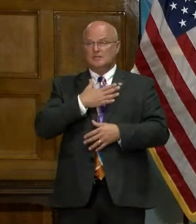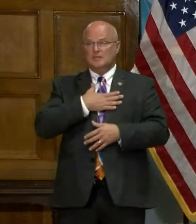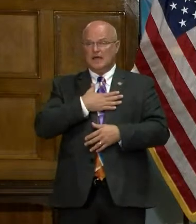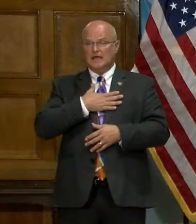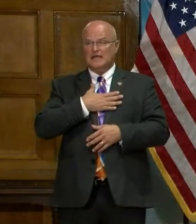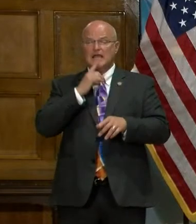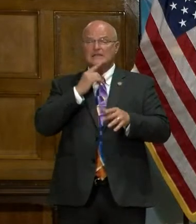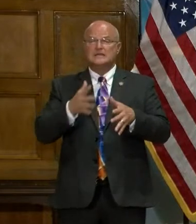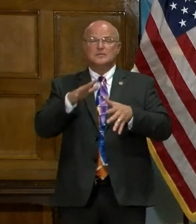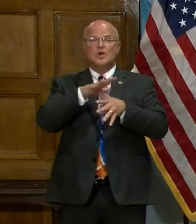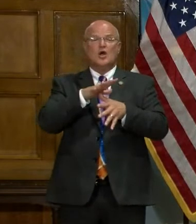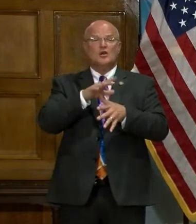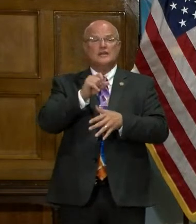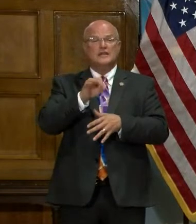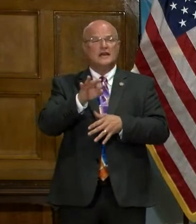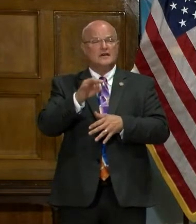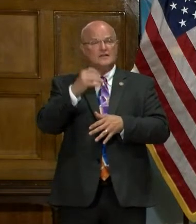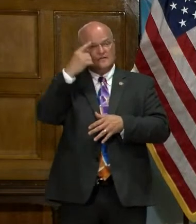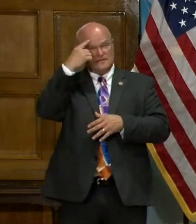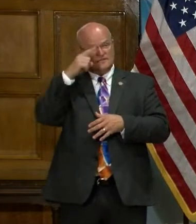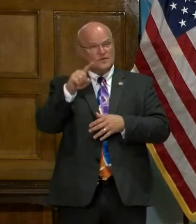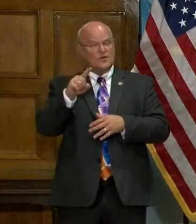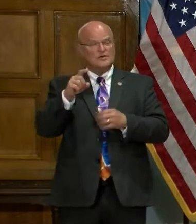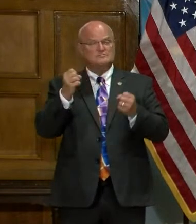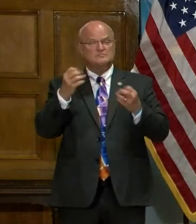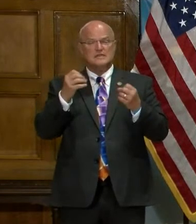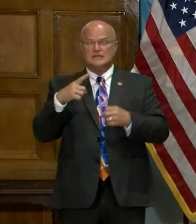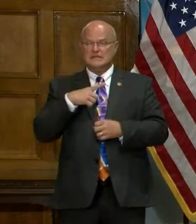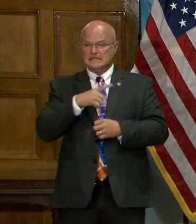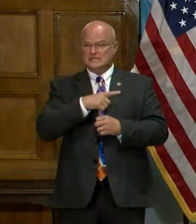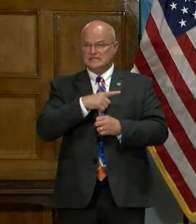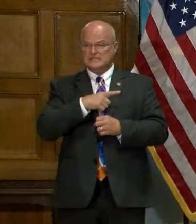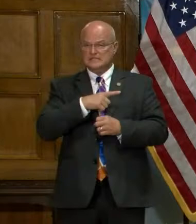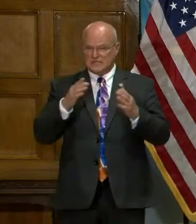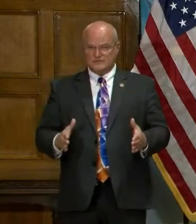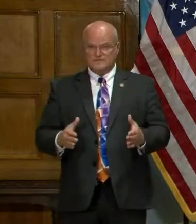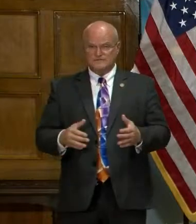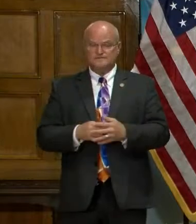mine, as it is a priority for many legislators.